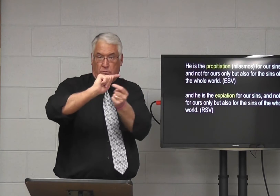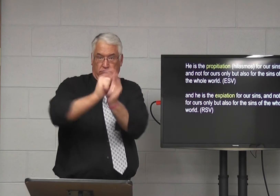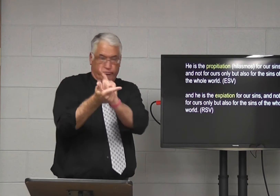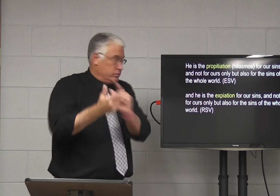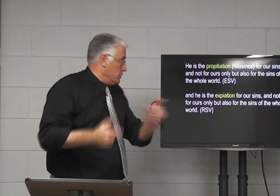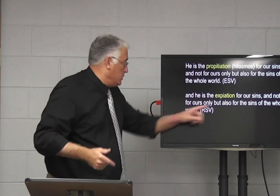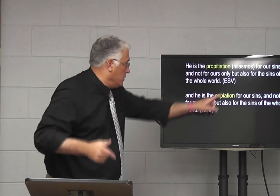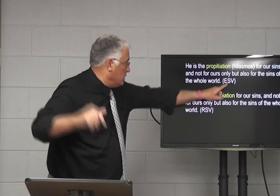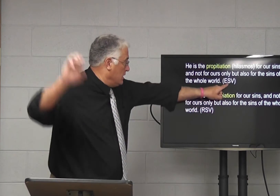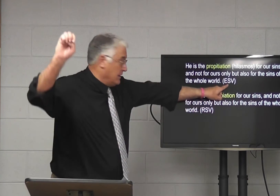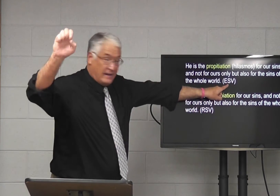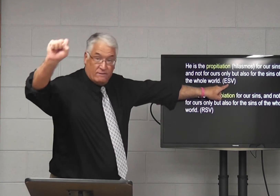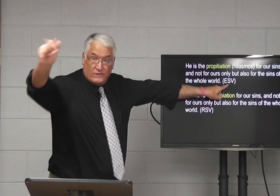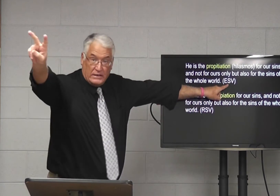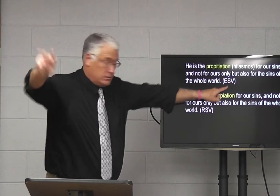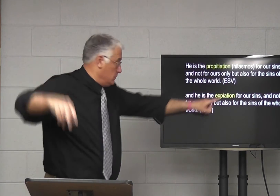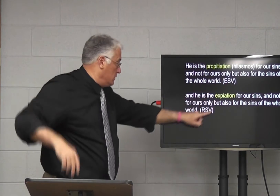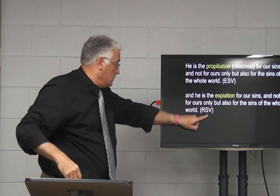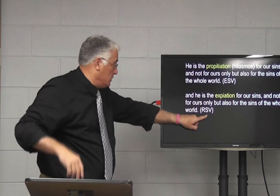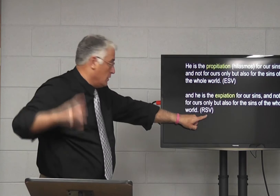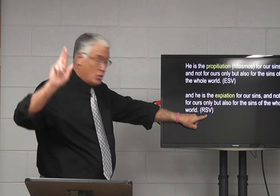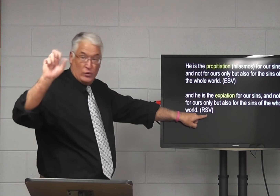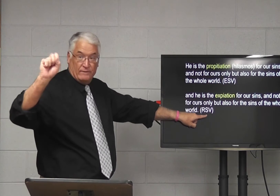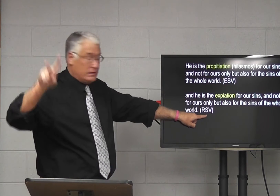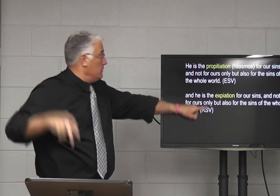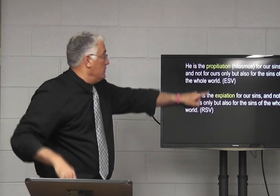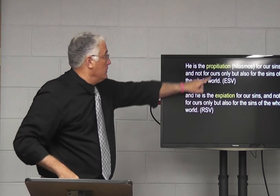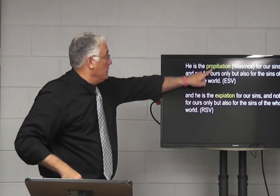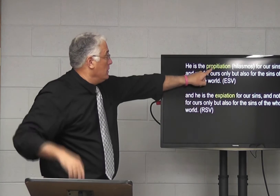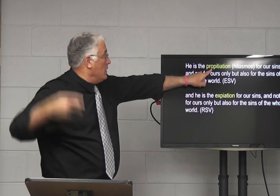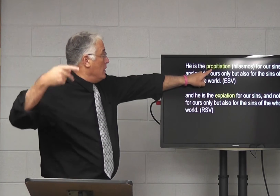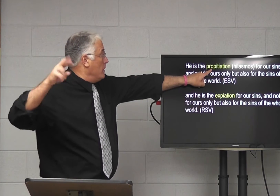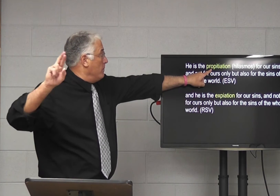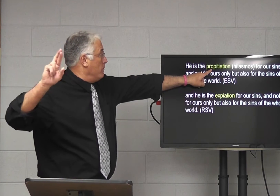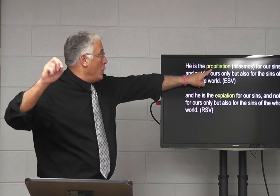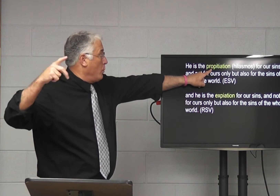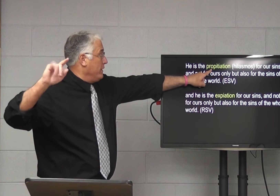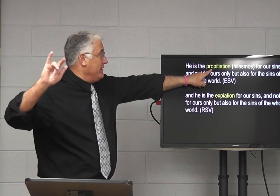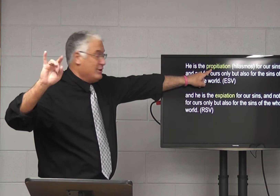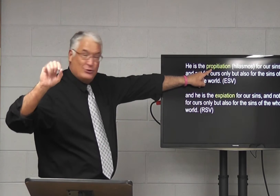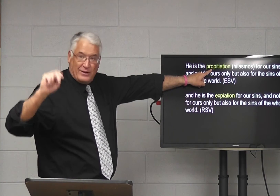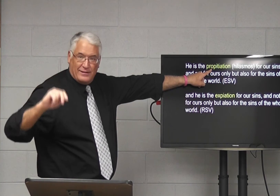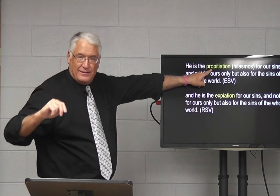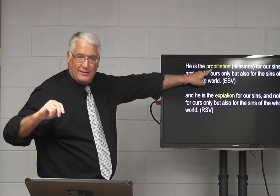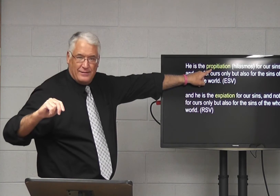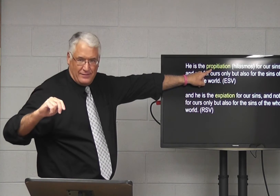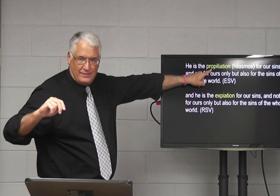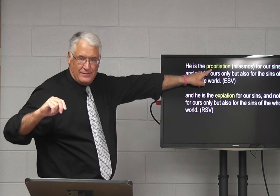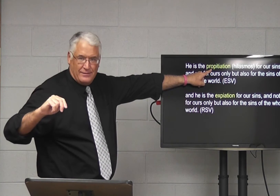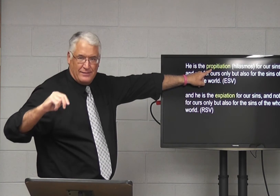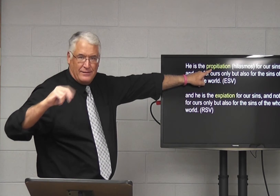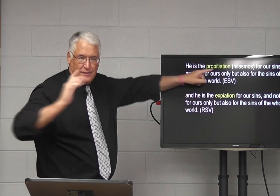So there's another translation in the ESV and the RSV. He is the propitiation